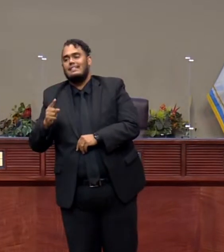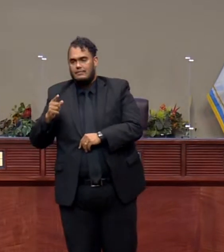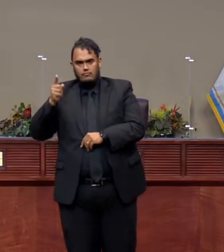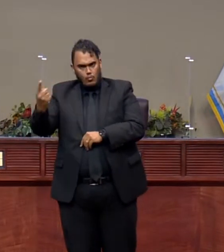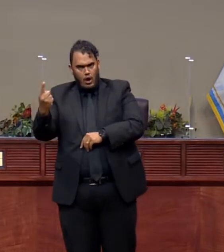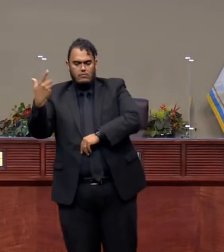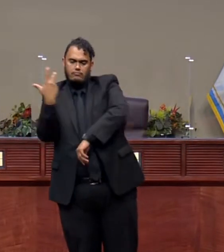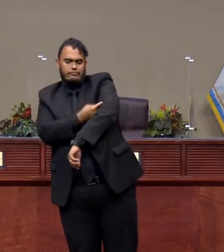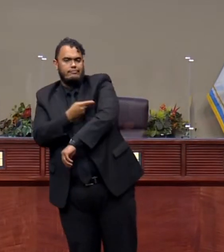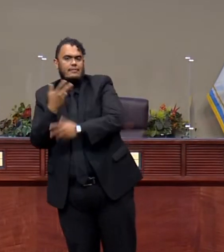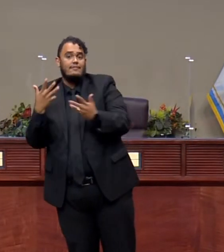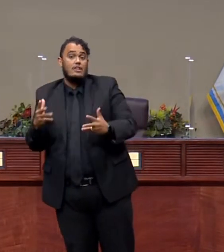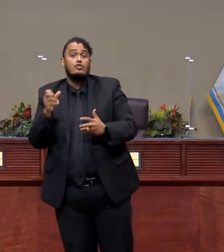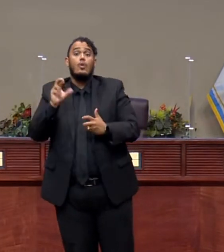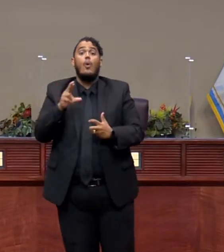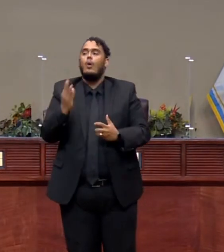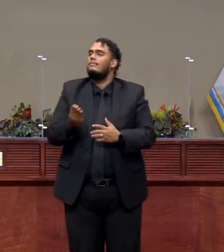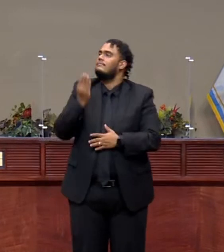form.